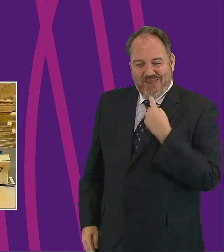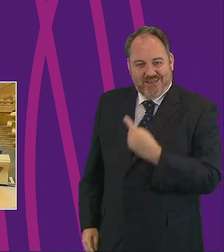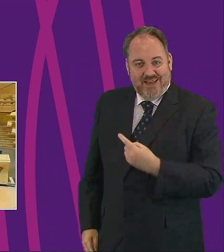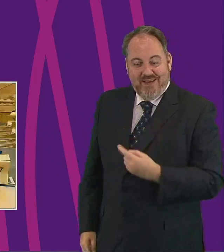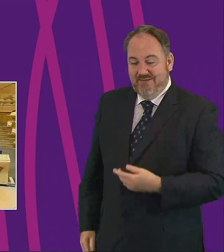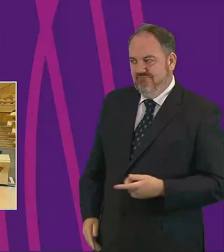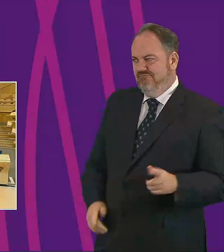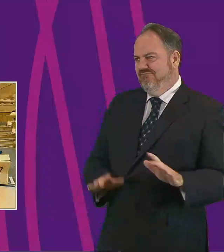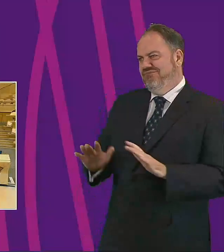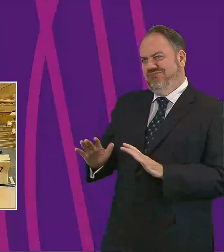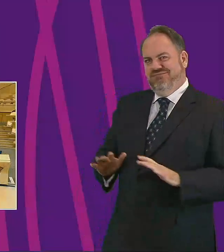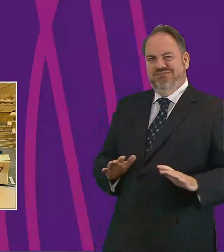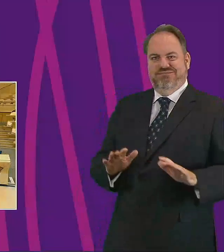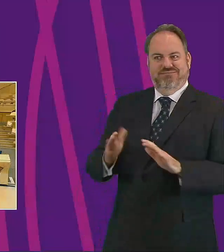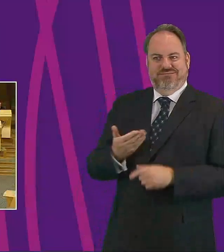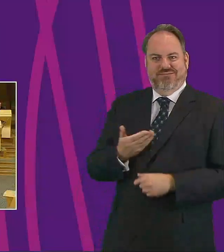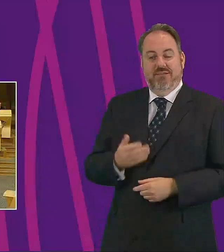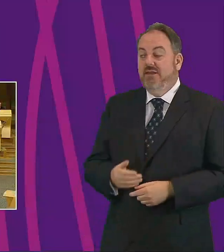Leonard.